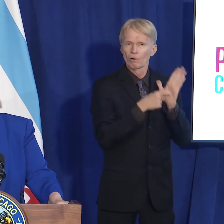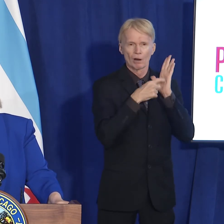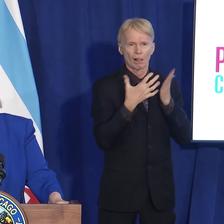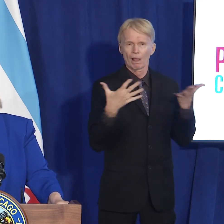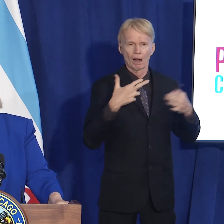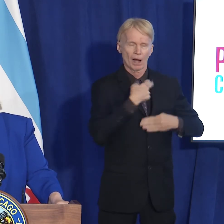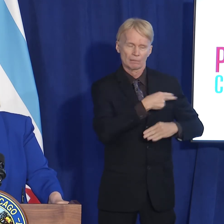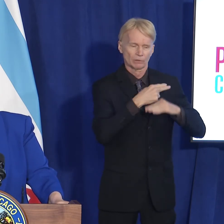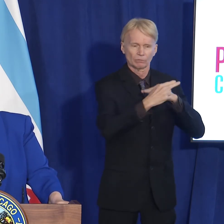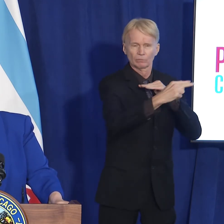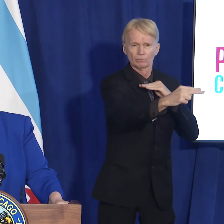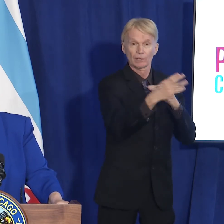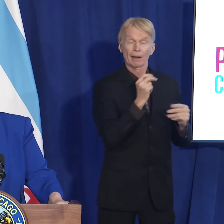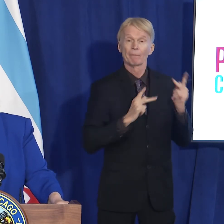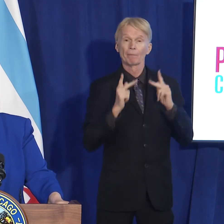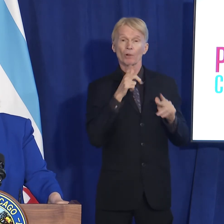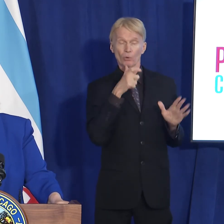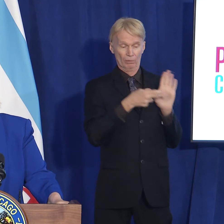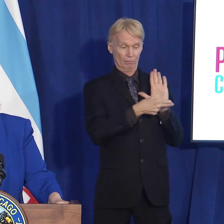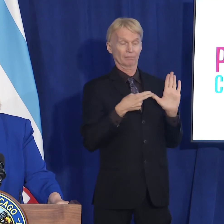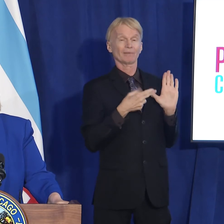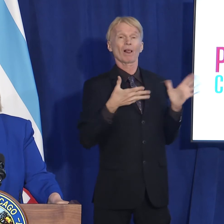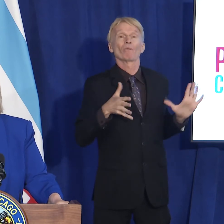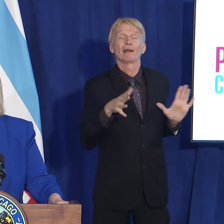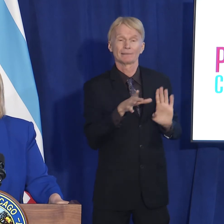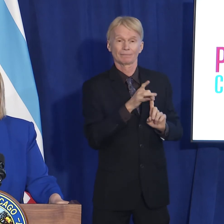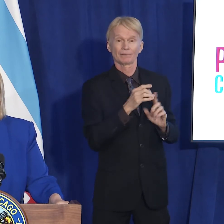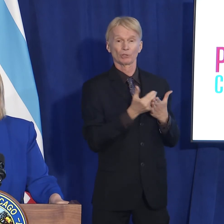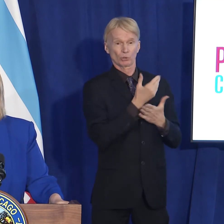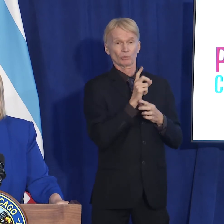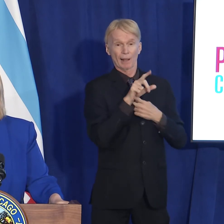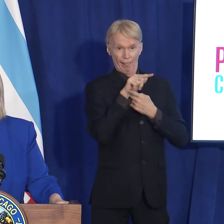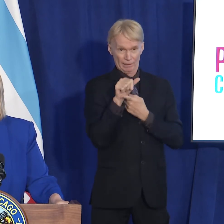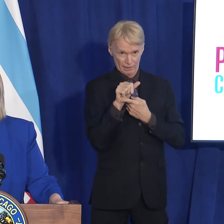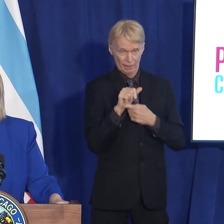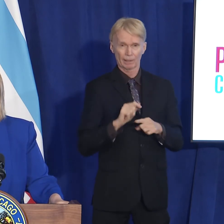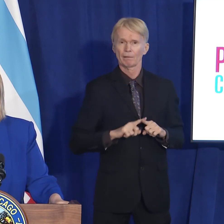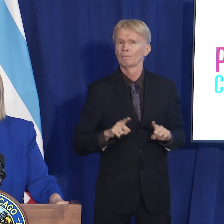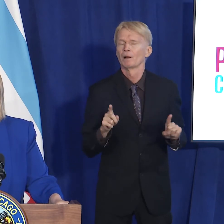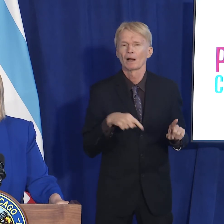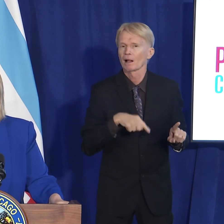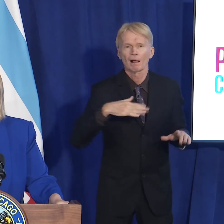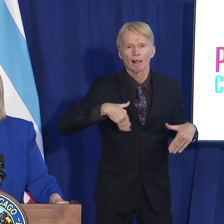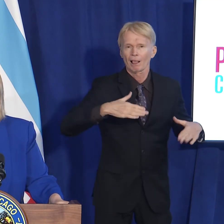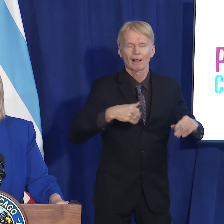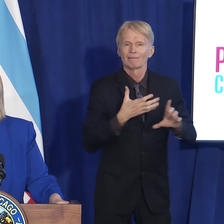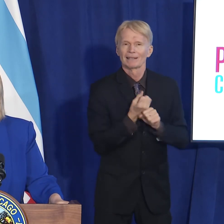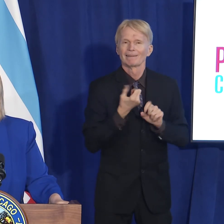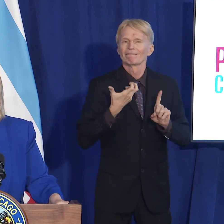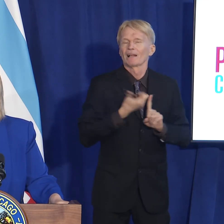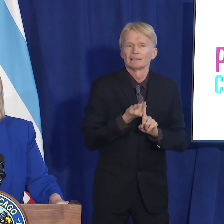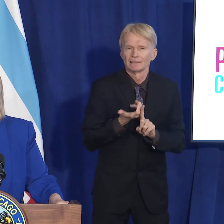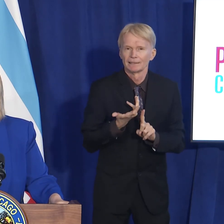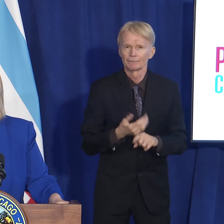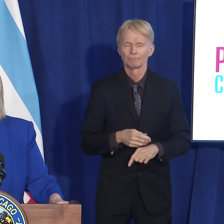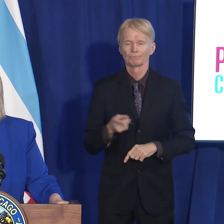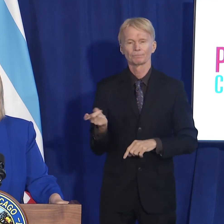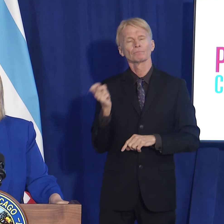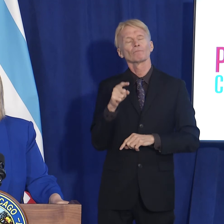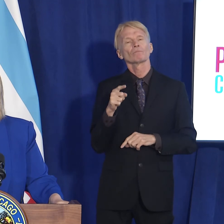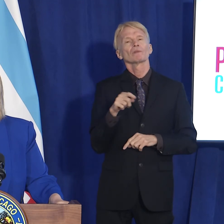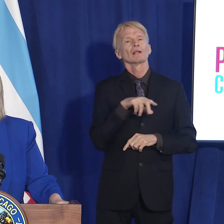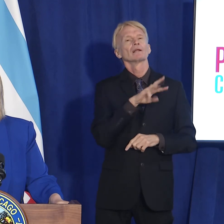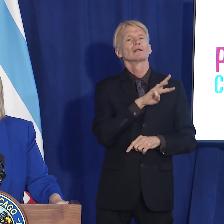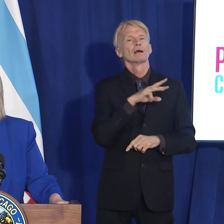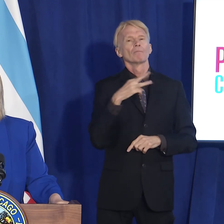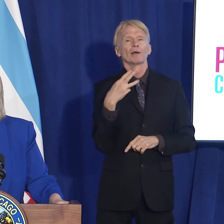people who have been diagnosed are people who are not vaccinated. Not an anti-vaxxer, but a lot of the parents I spoke with are quoting the WHO, who recently said that